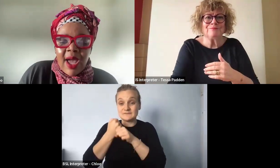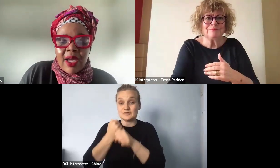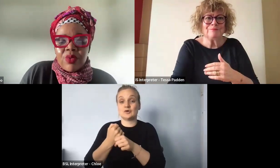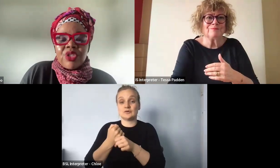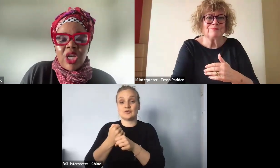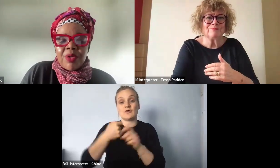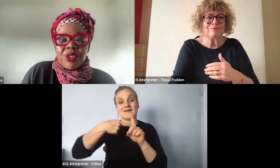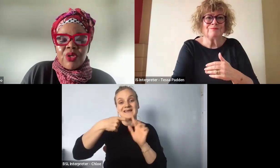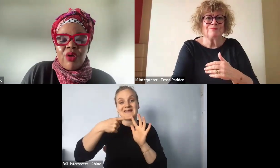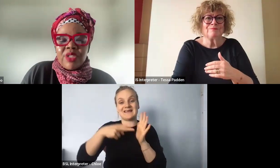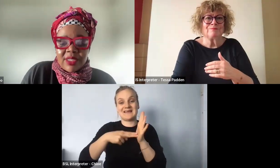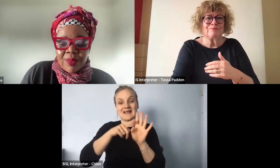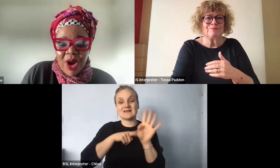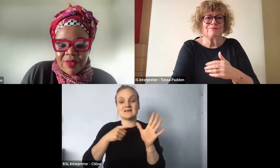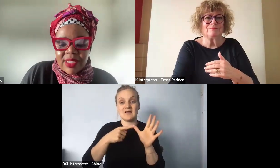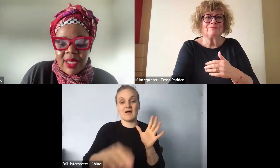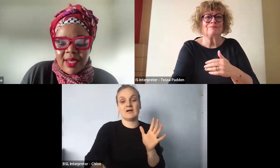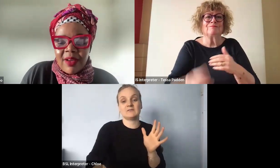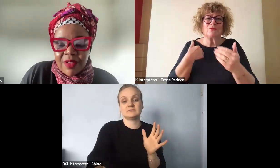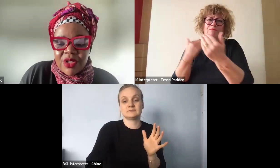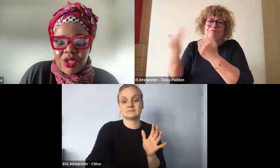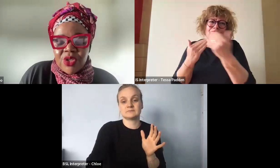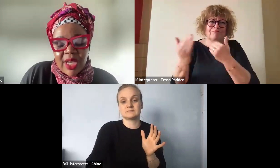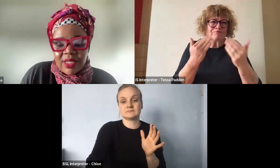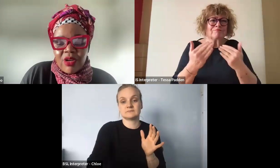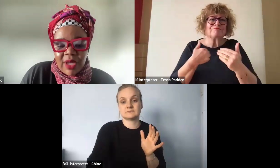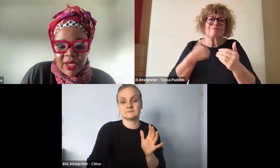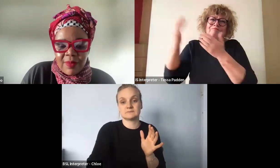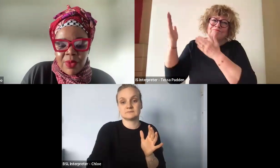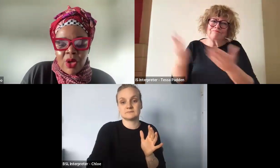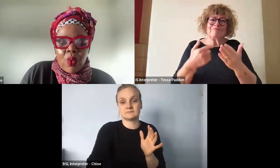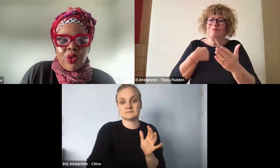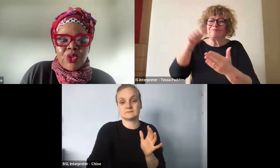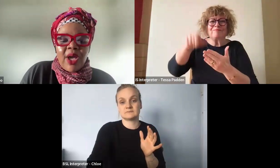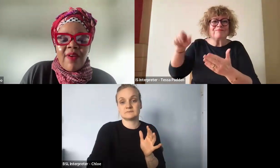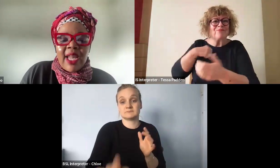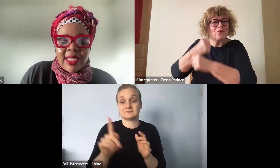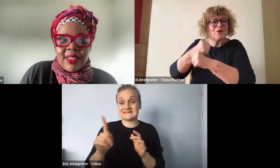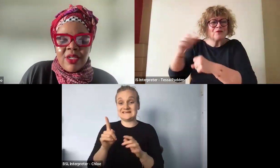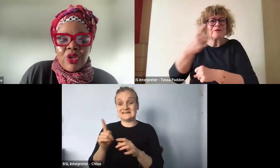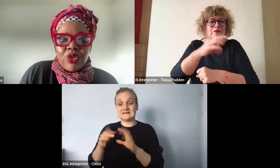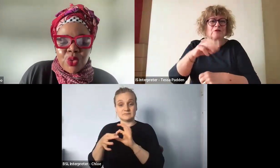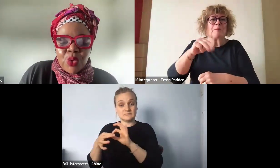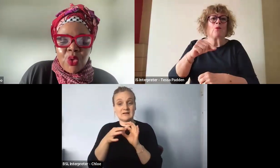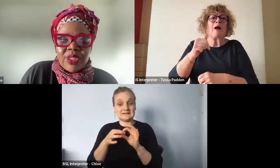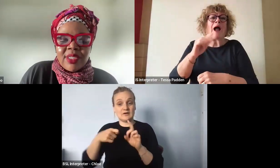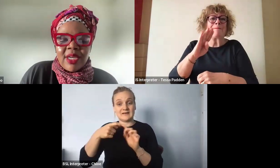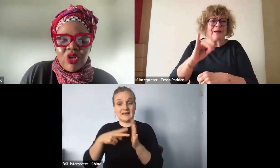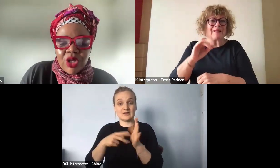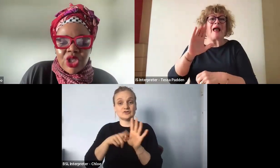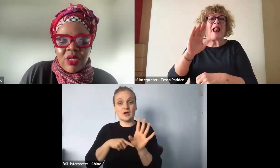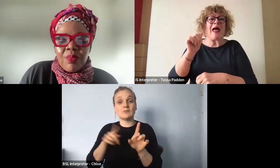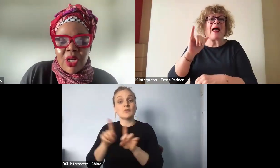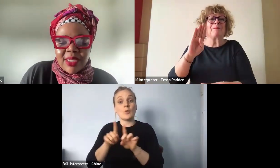Kenya and who is the chairperson of Data Privacy and Governance Society of Kenya. We also have Alexi Drew, who is